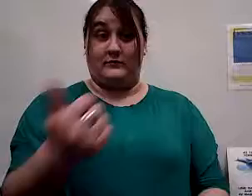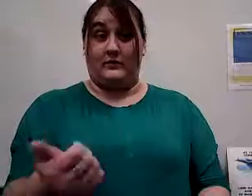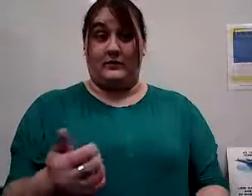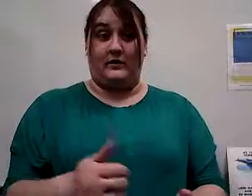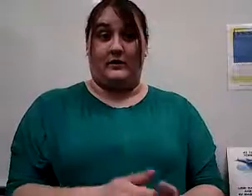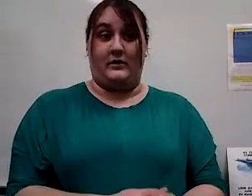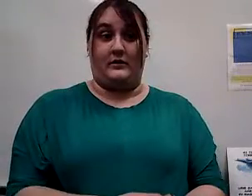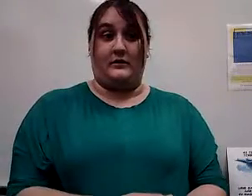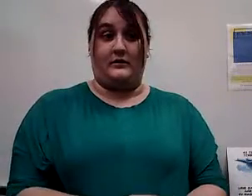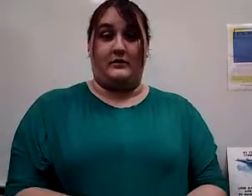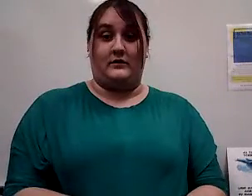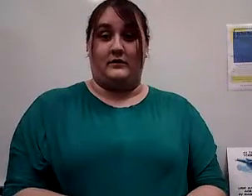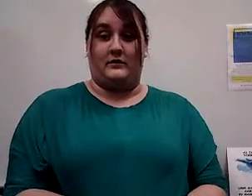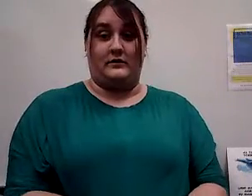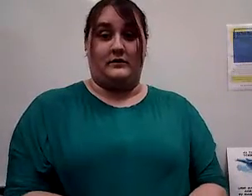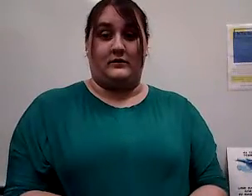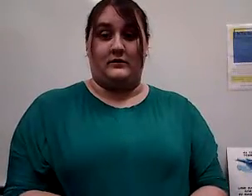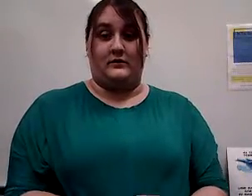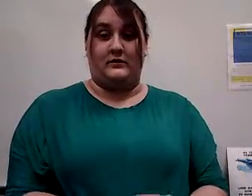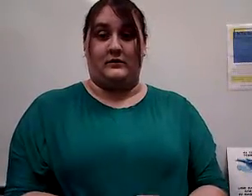really good example you've all experienced.